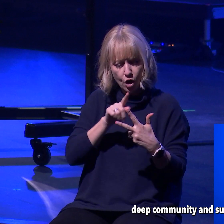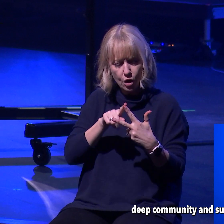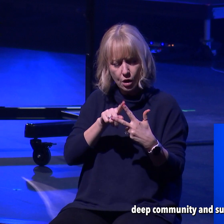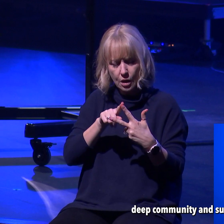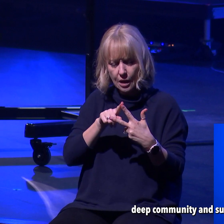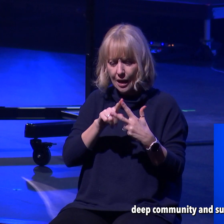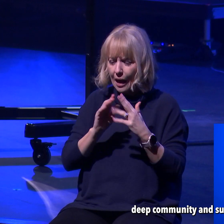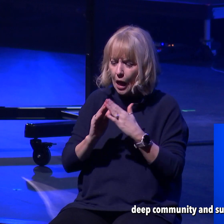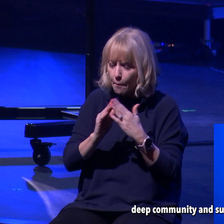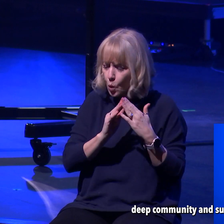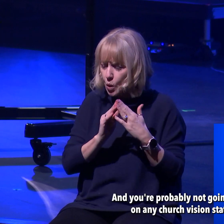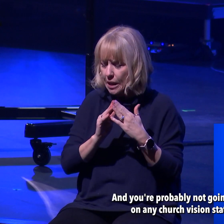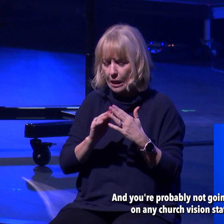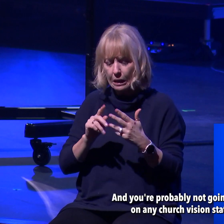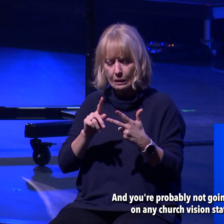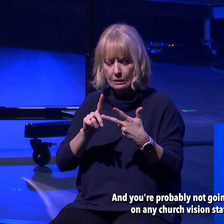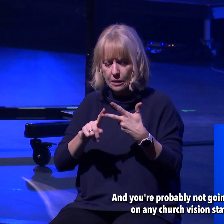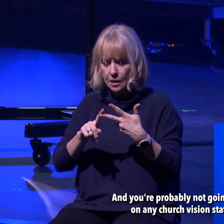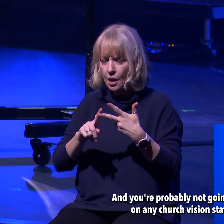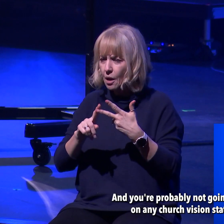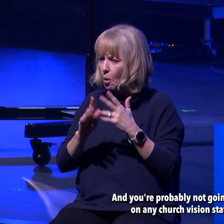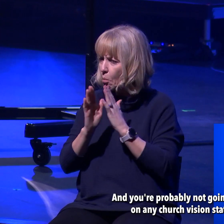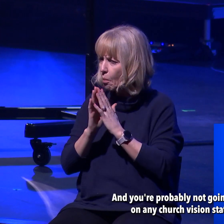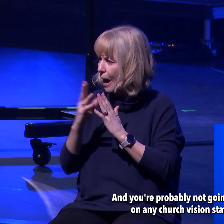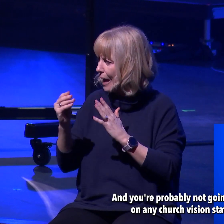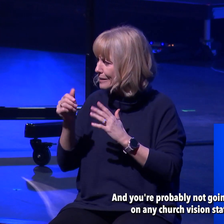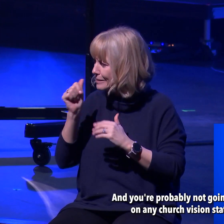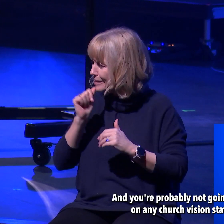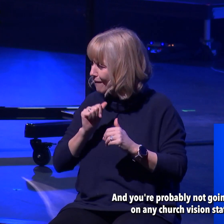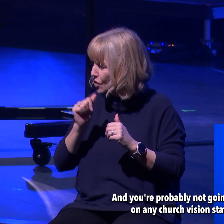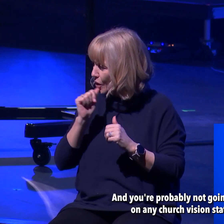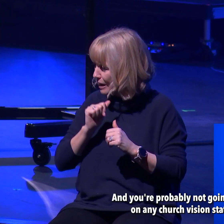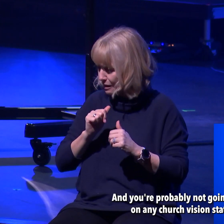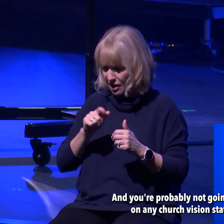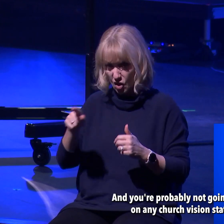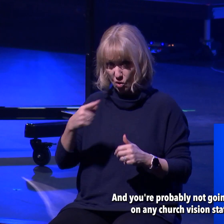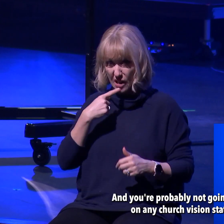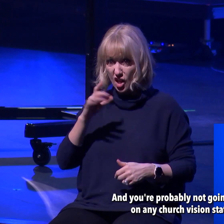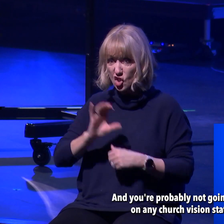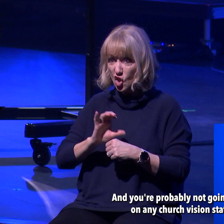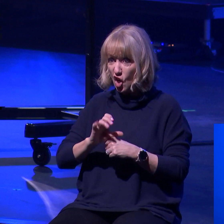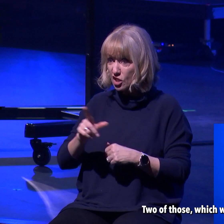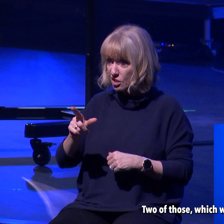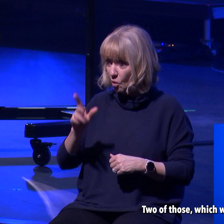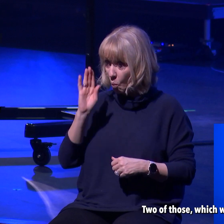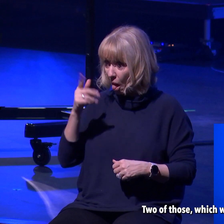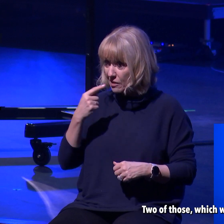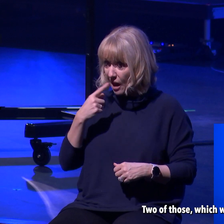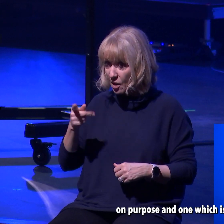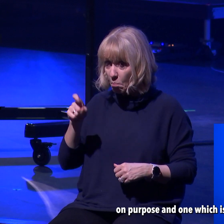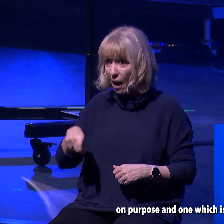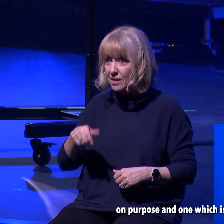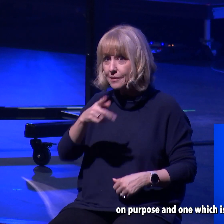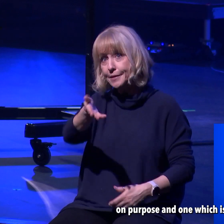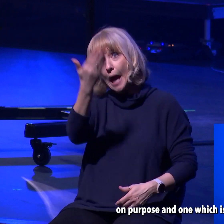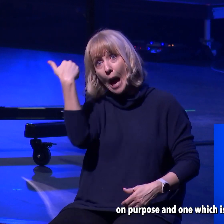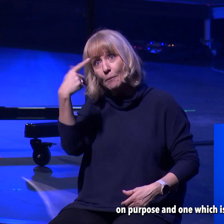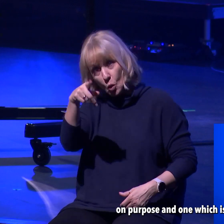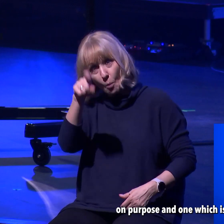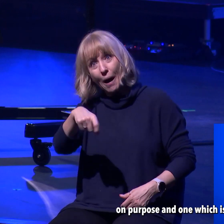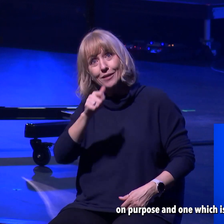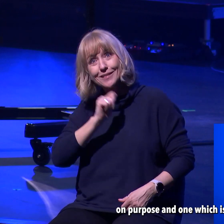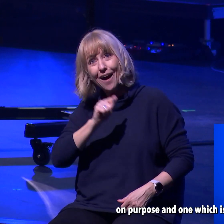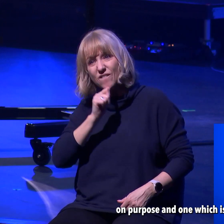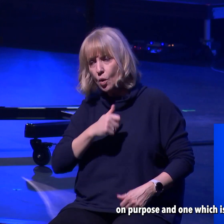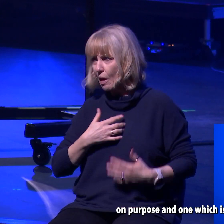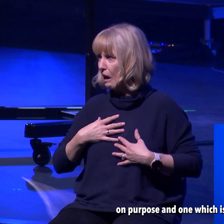community, and suffering. And you're probably not going to see that on any church vision statement. 2 of those which we do on purpose, and 1 which is